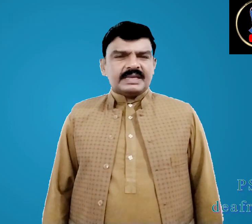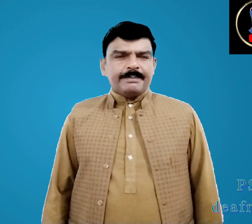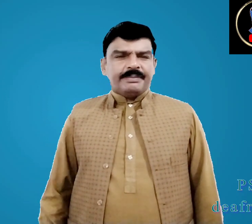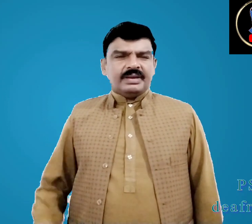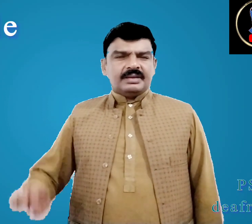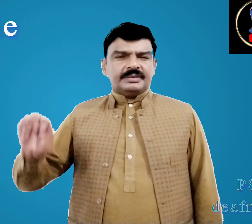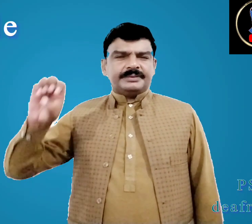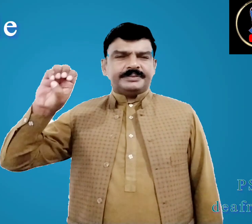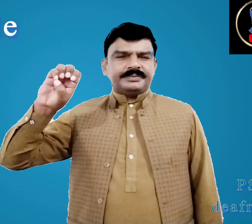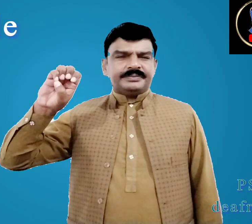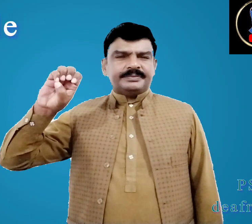example,